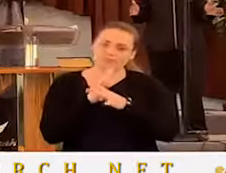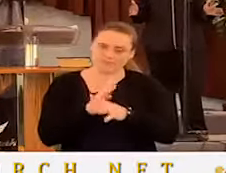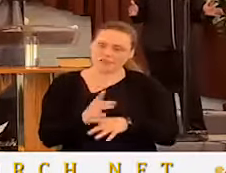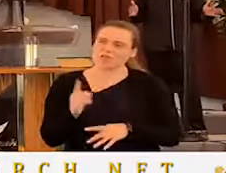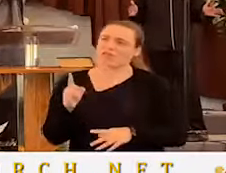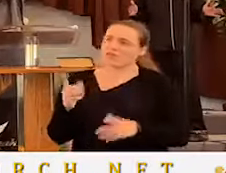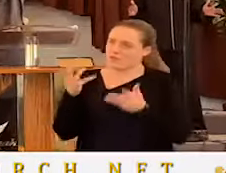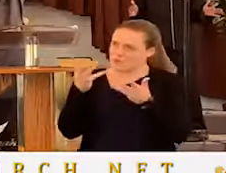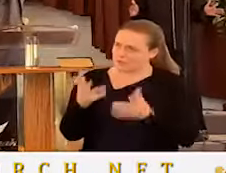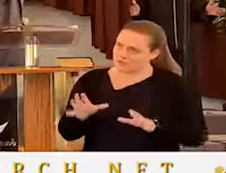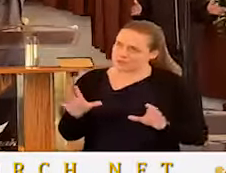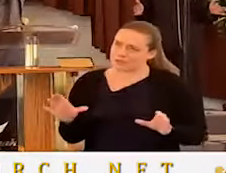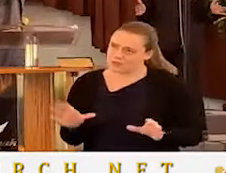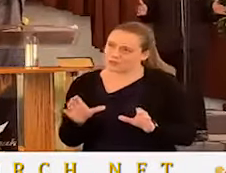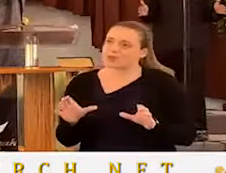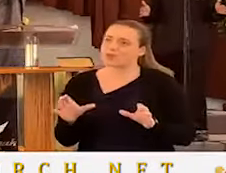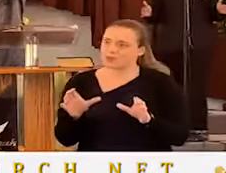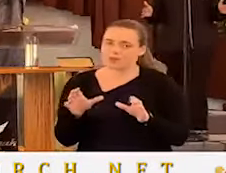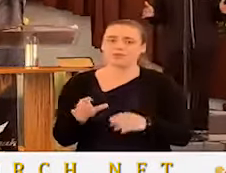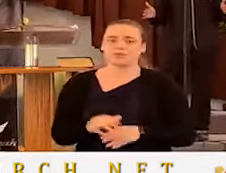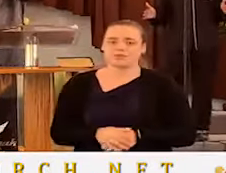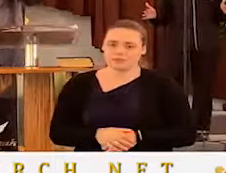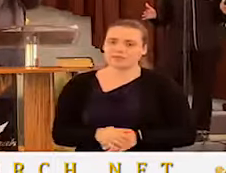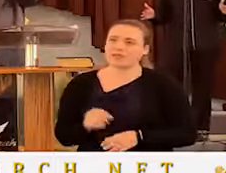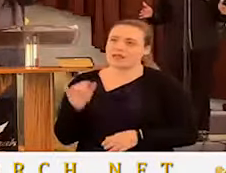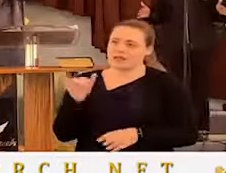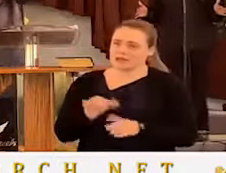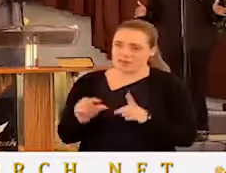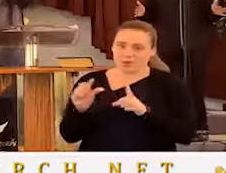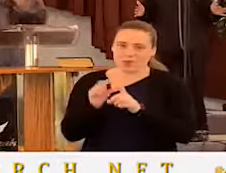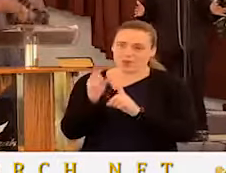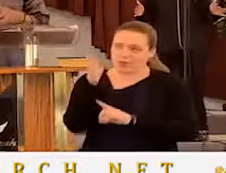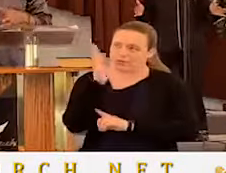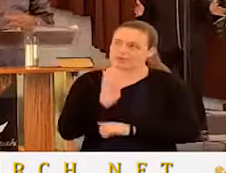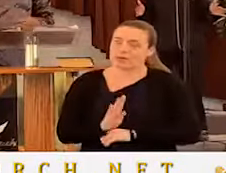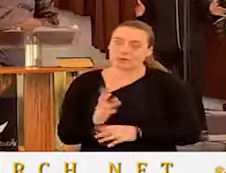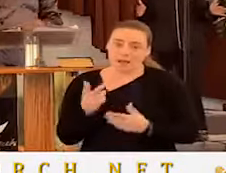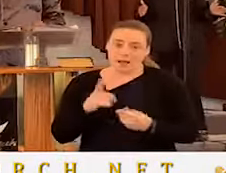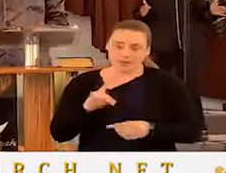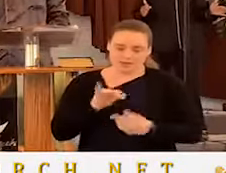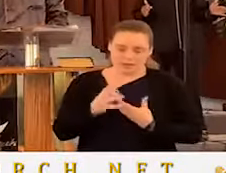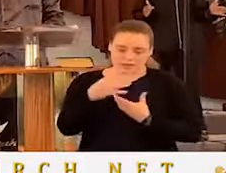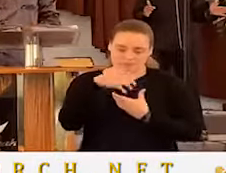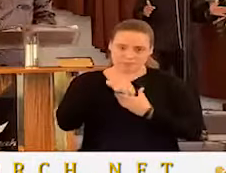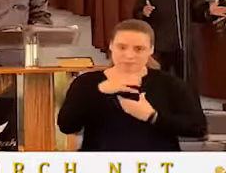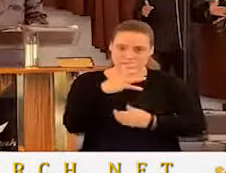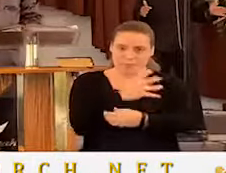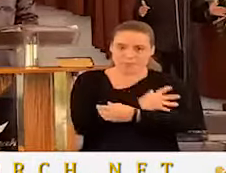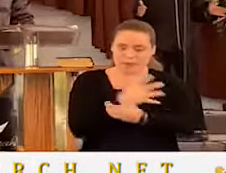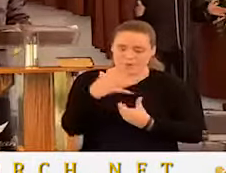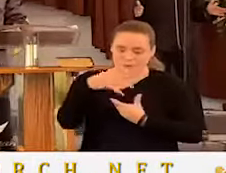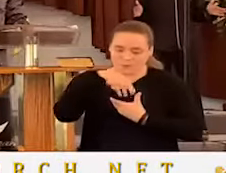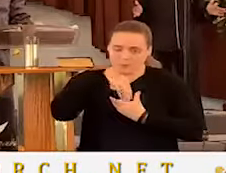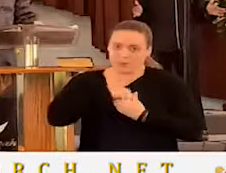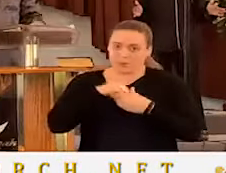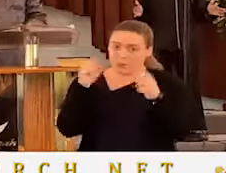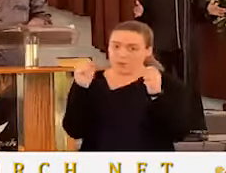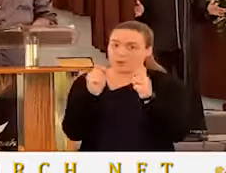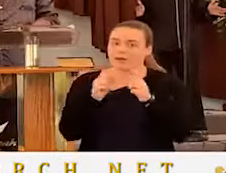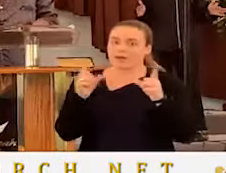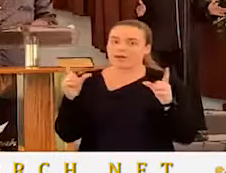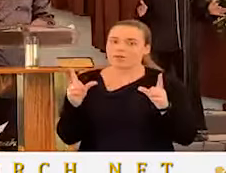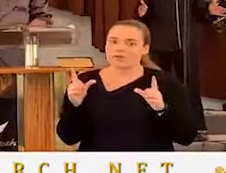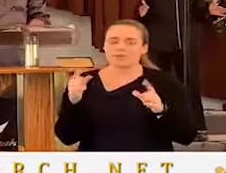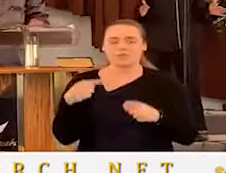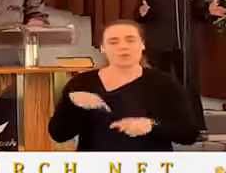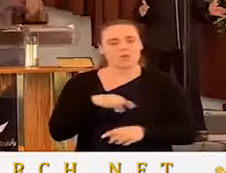It is so. Yes. The word of God. When that sleeping giant wakes up in us, we can take that everything